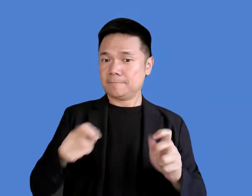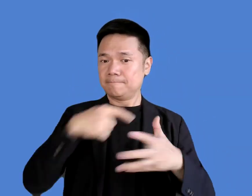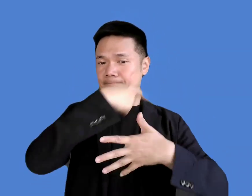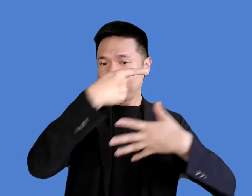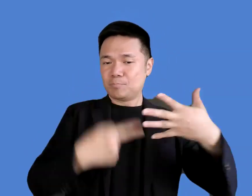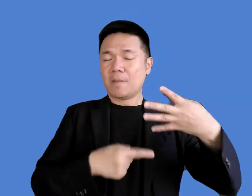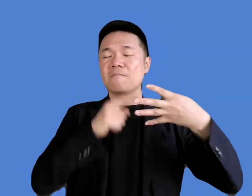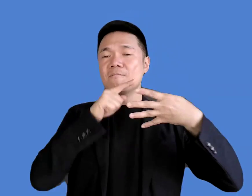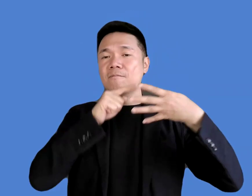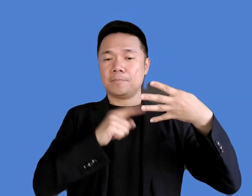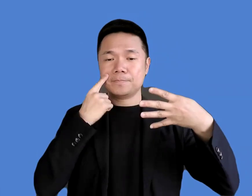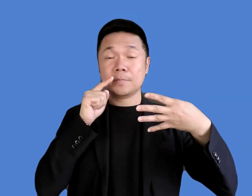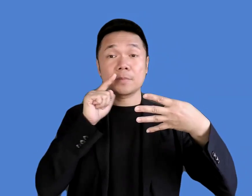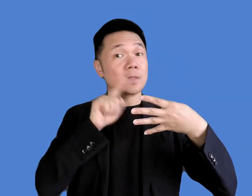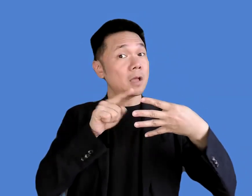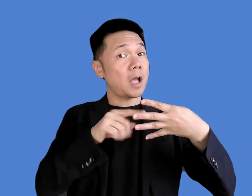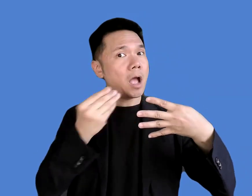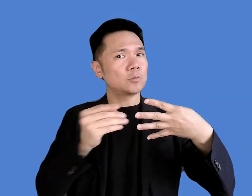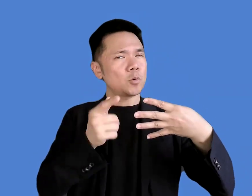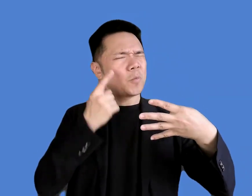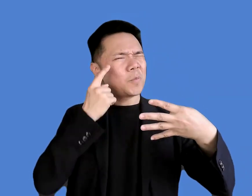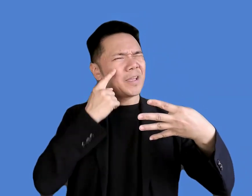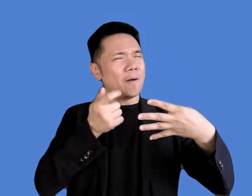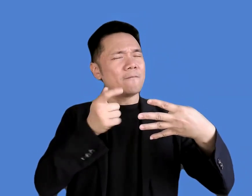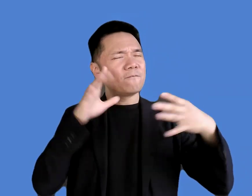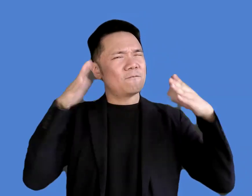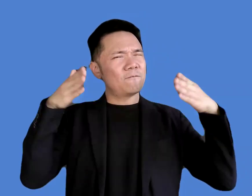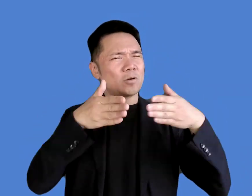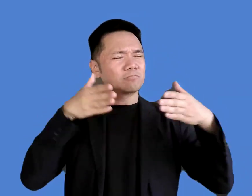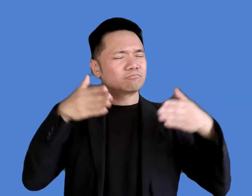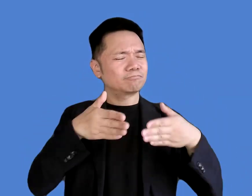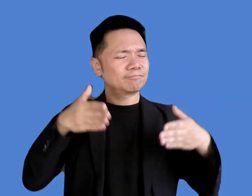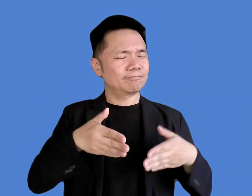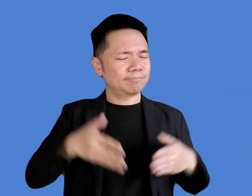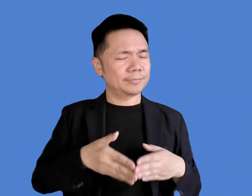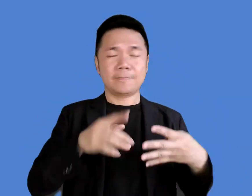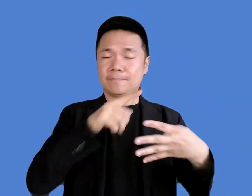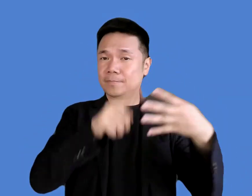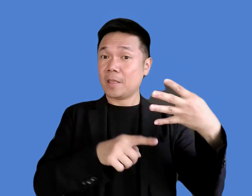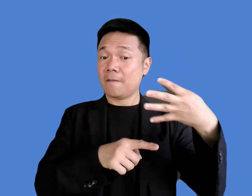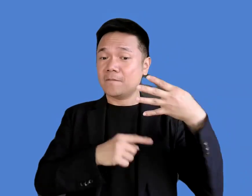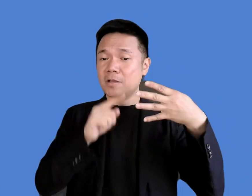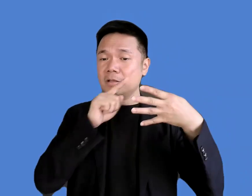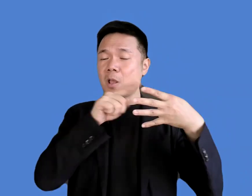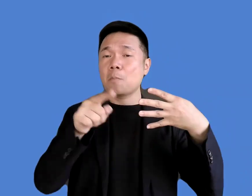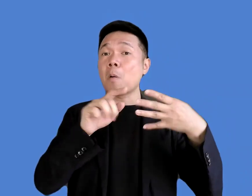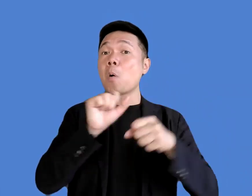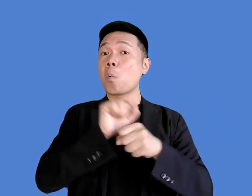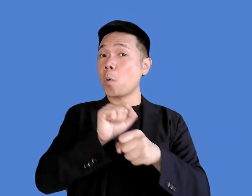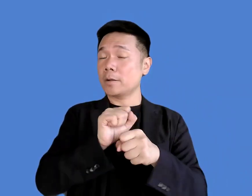some examples of where we might focus. So we might have a lab specifically on creating more inclusive workplaces